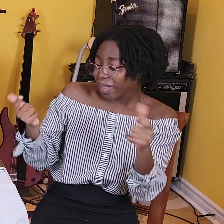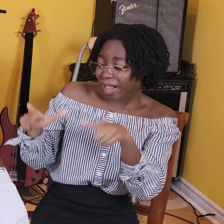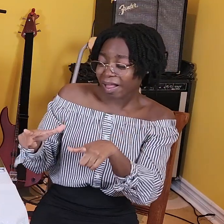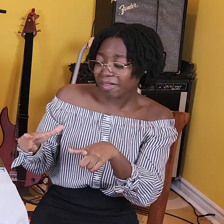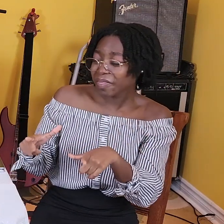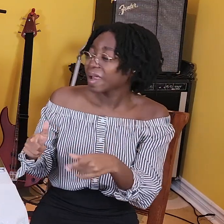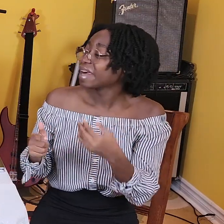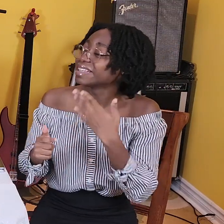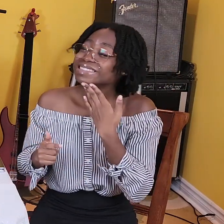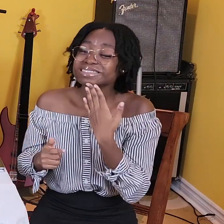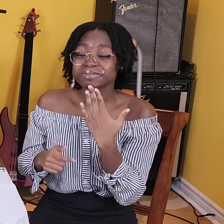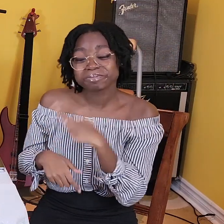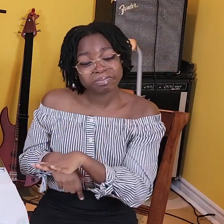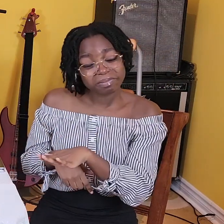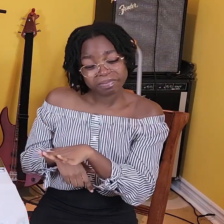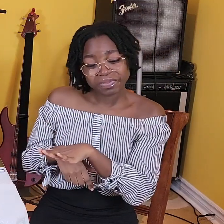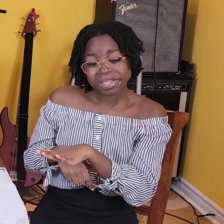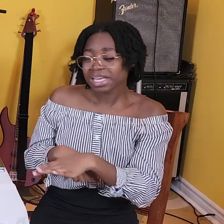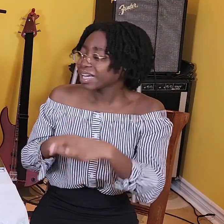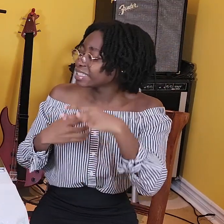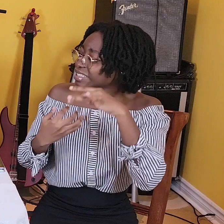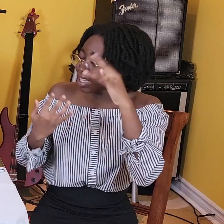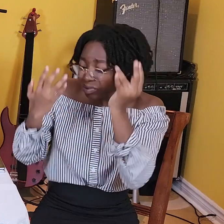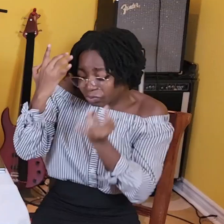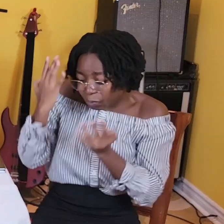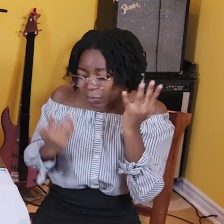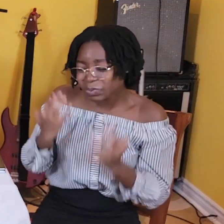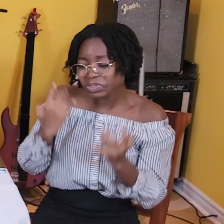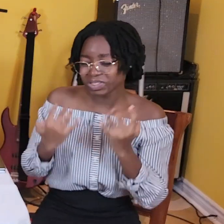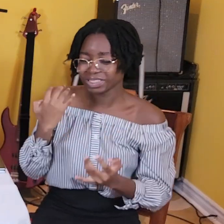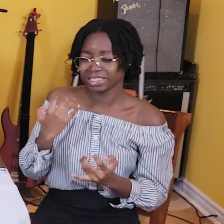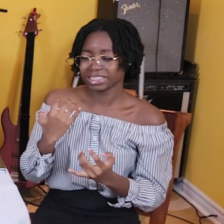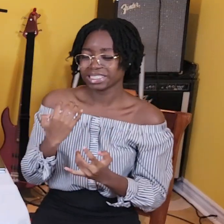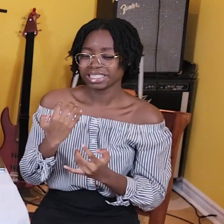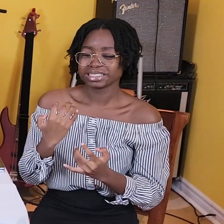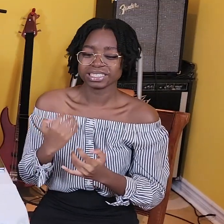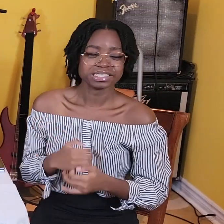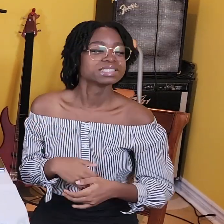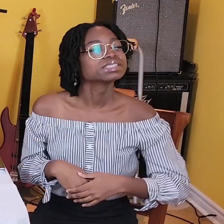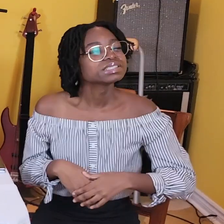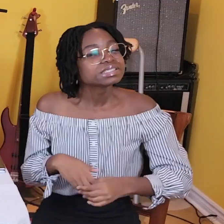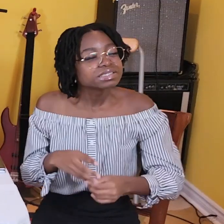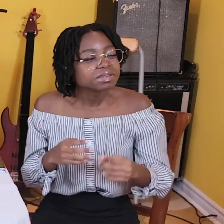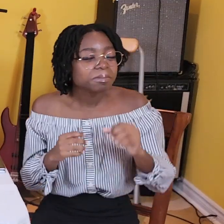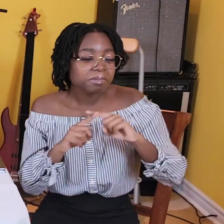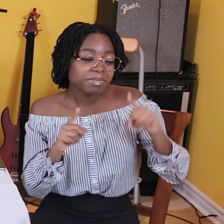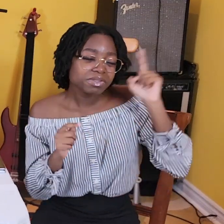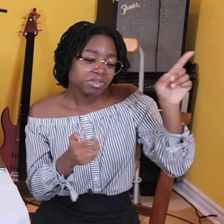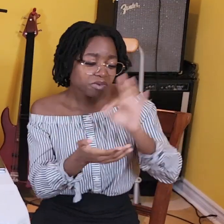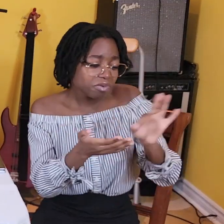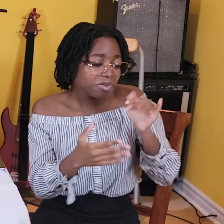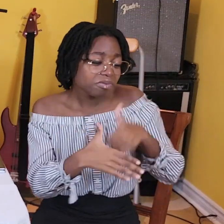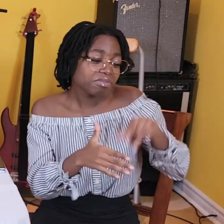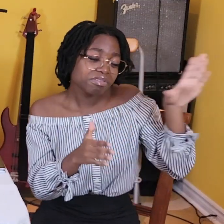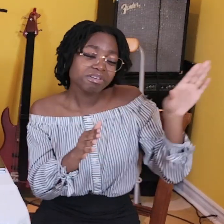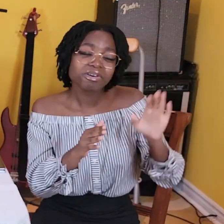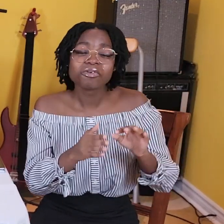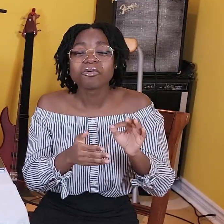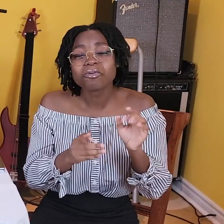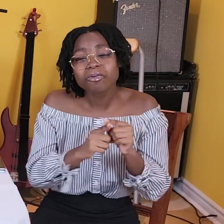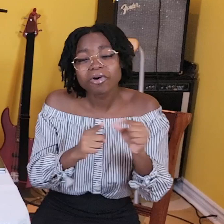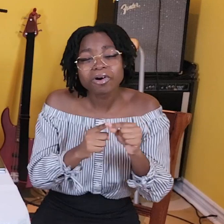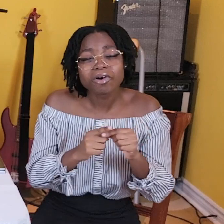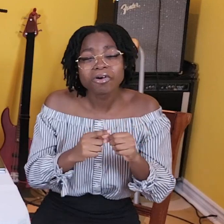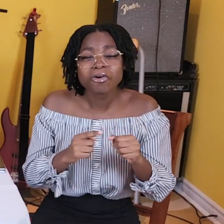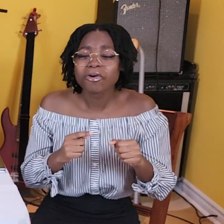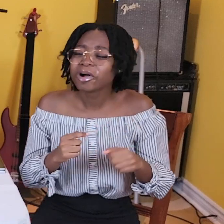not know you is the weeping, wailing, and gnashing of teeth, oh God. But you have written your word that whoever comes to